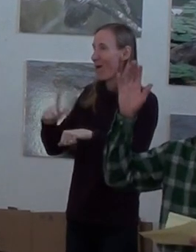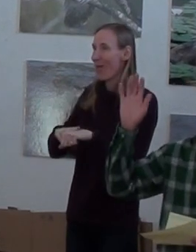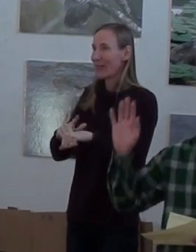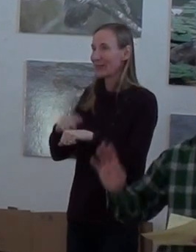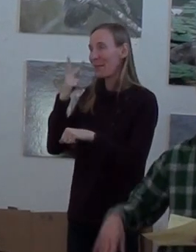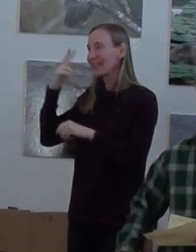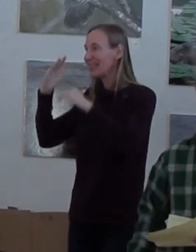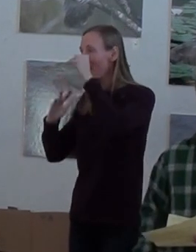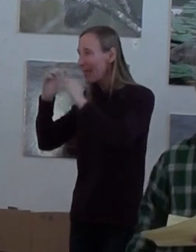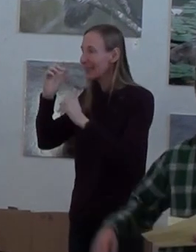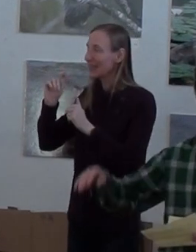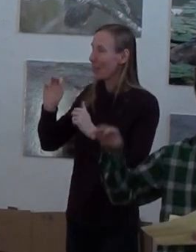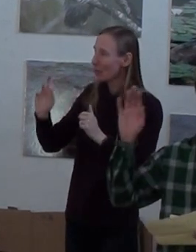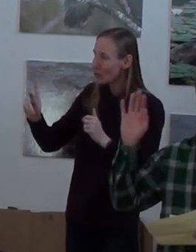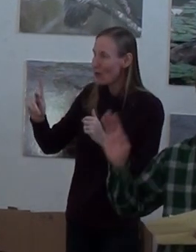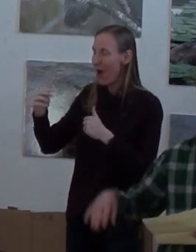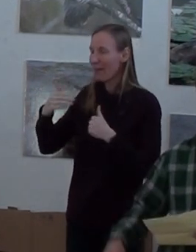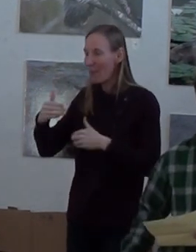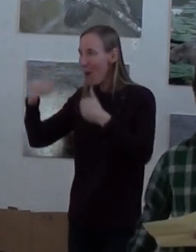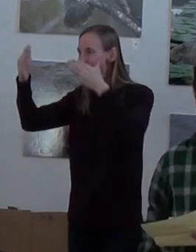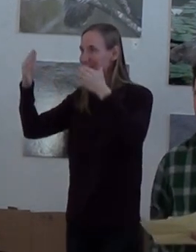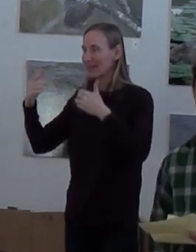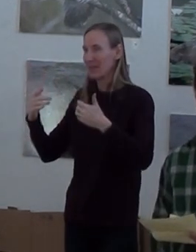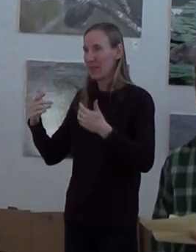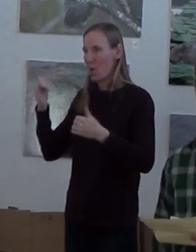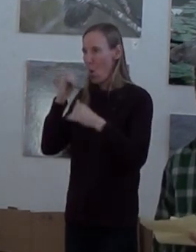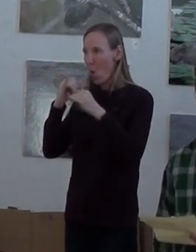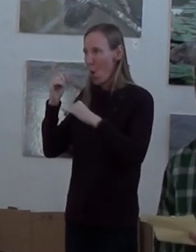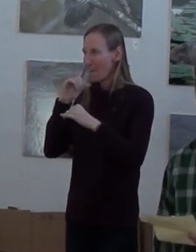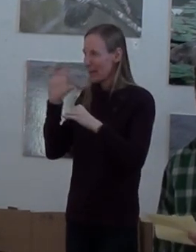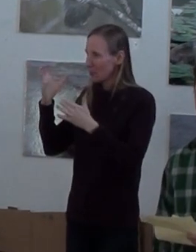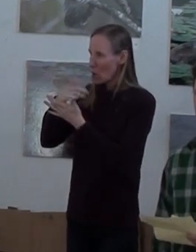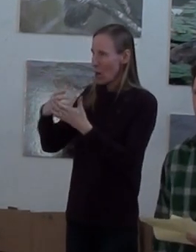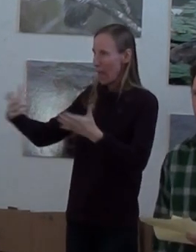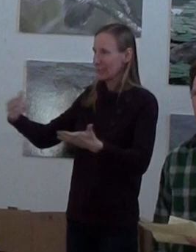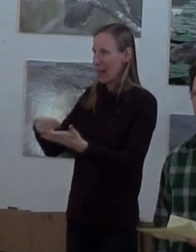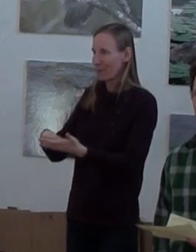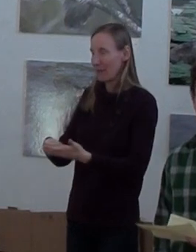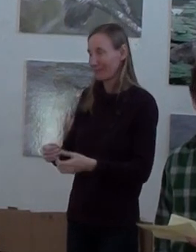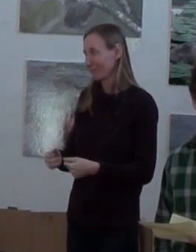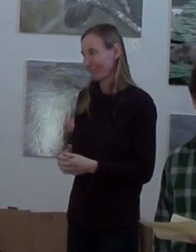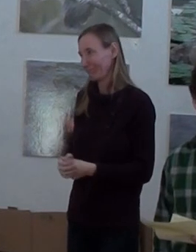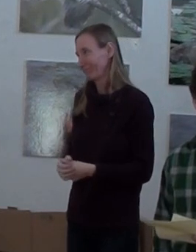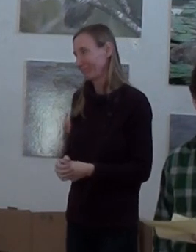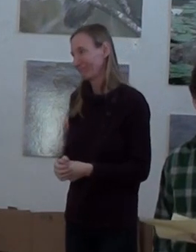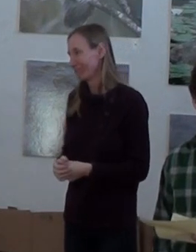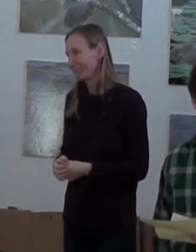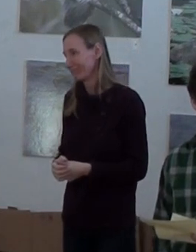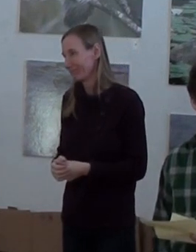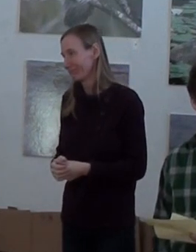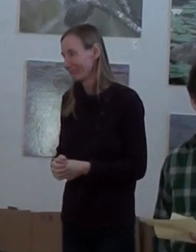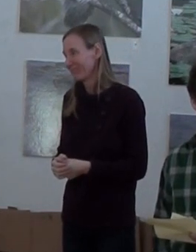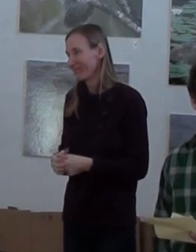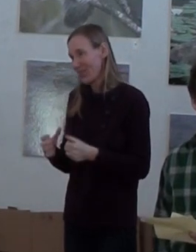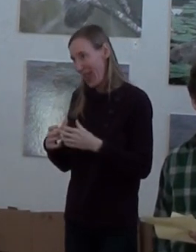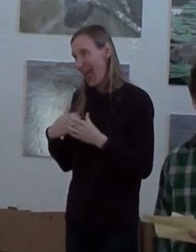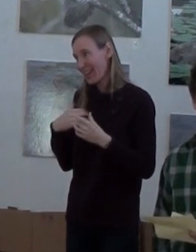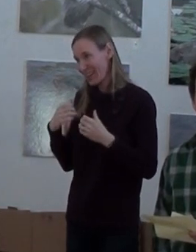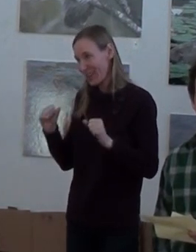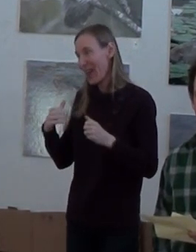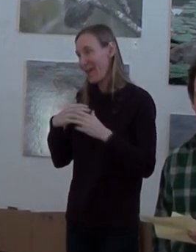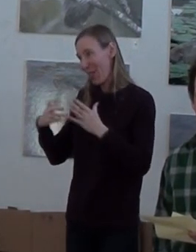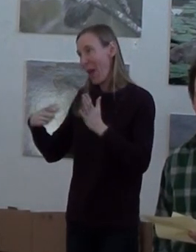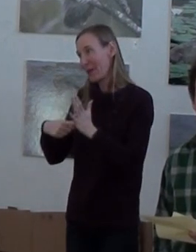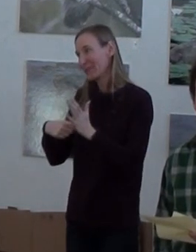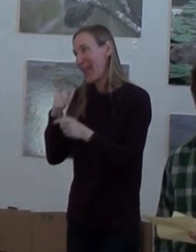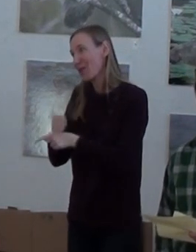the building, the truck, and all the boxes, and they think, you know, geez, you better be doing really well. It's like, well, if you got a lot of debt, you probably couldn't live